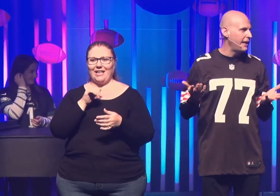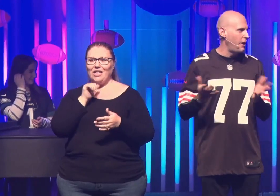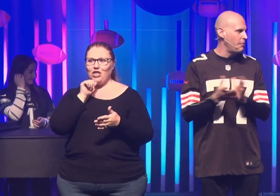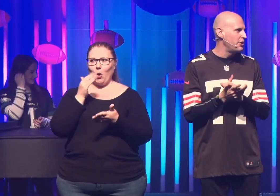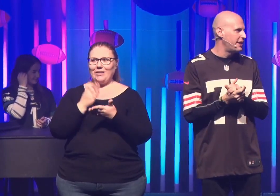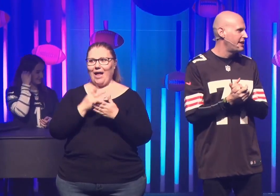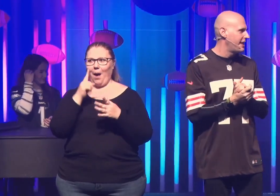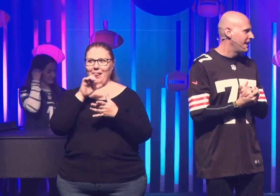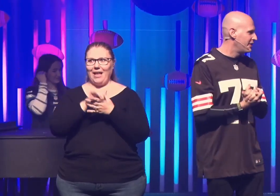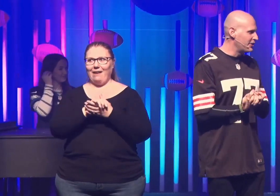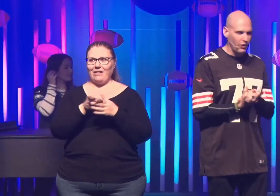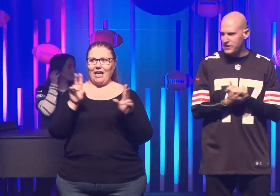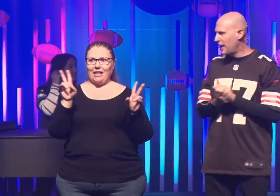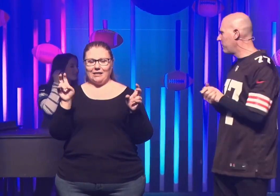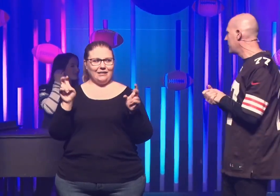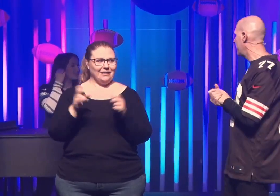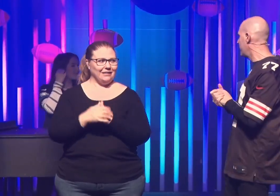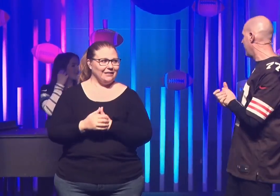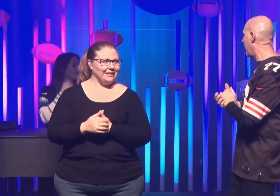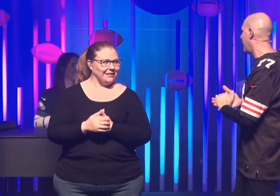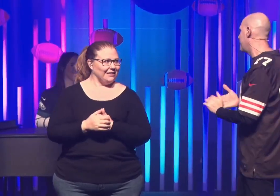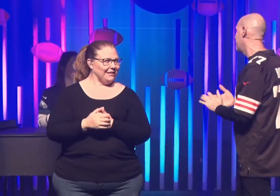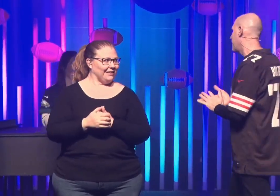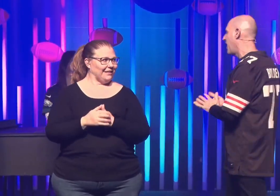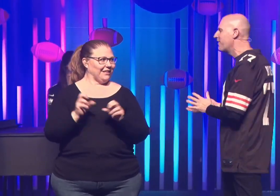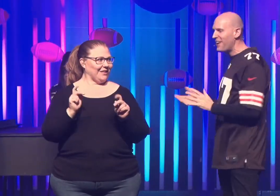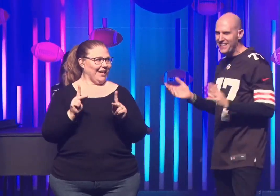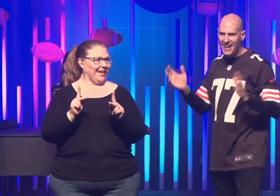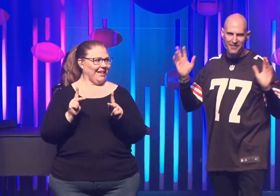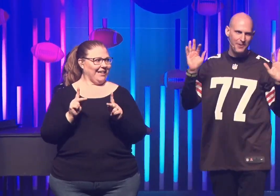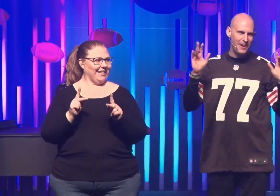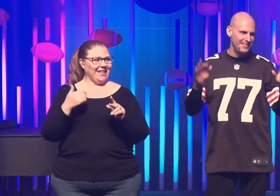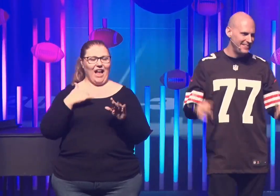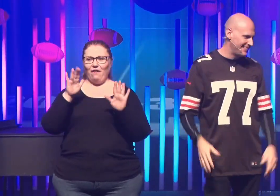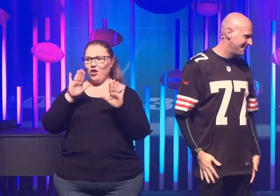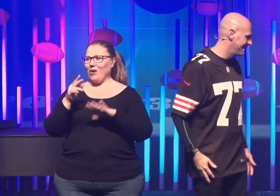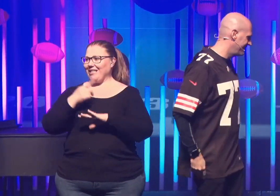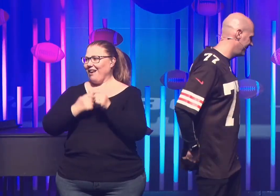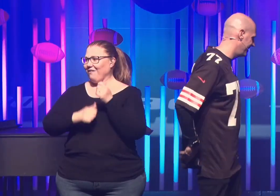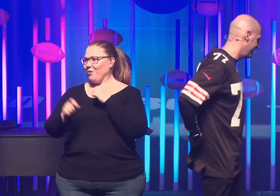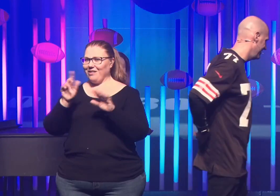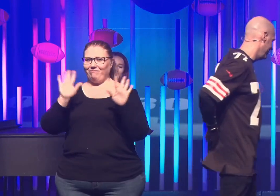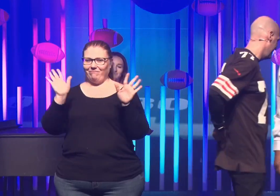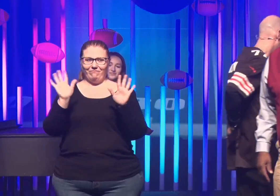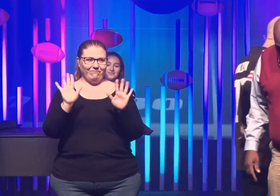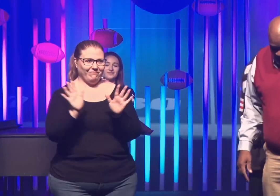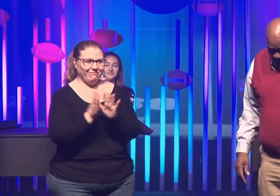some walkout music, a little Don't Stop Believing. All right, here we go. Have a great day, everyone. Blessings.